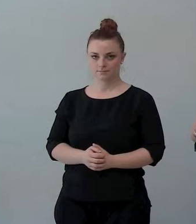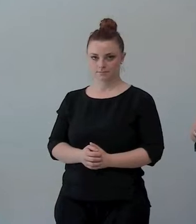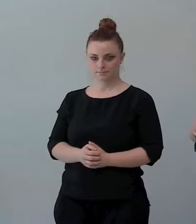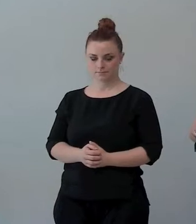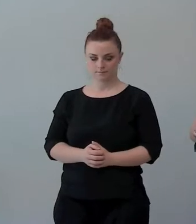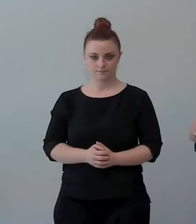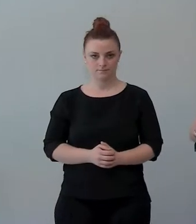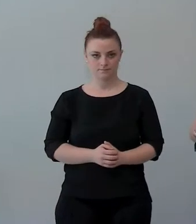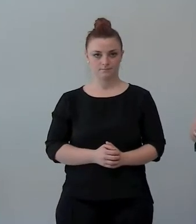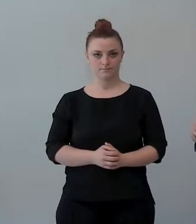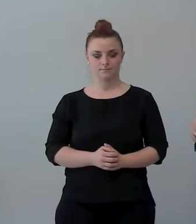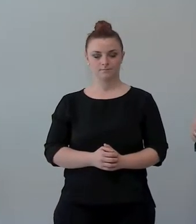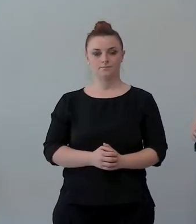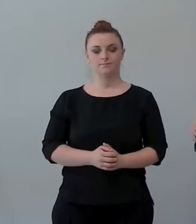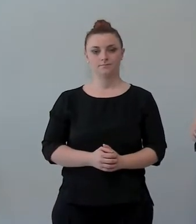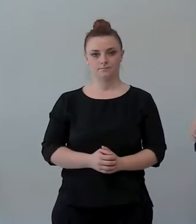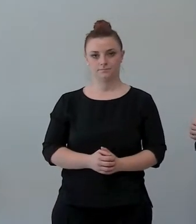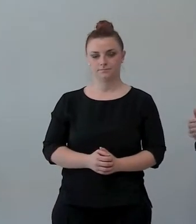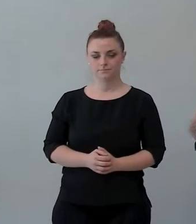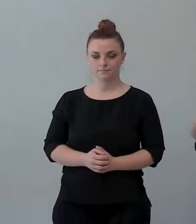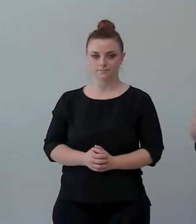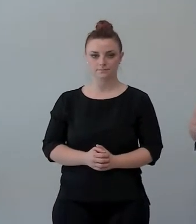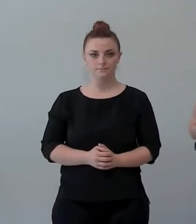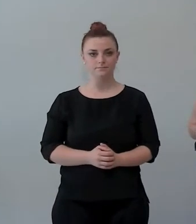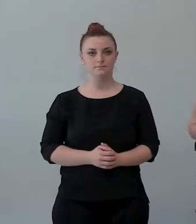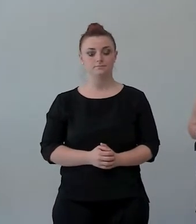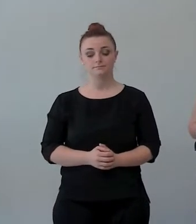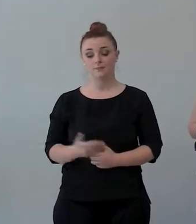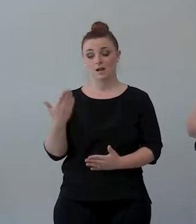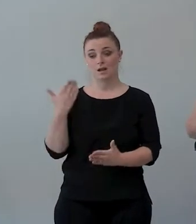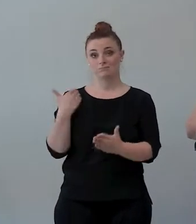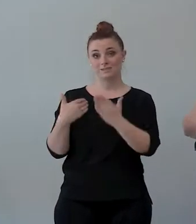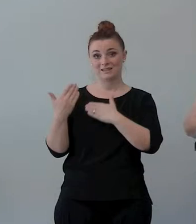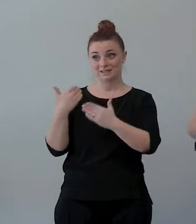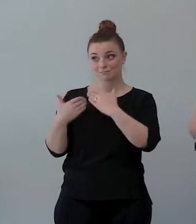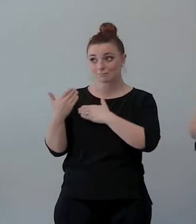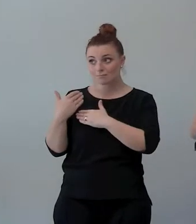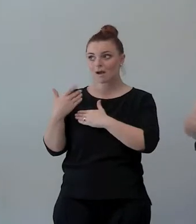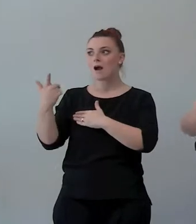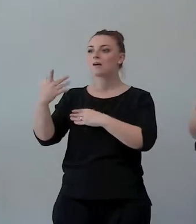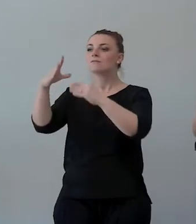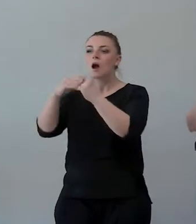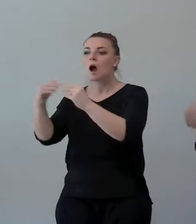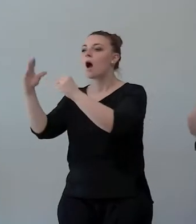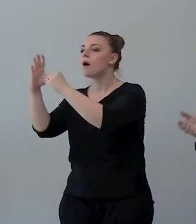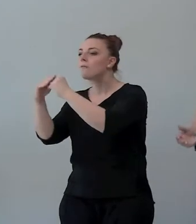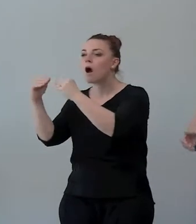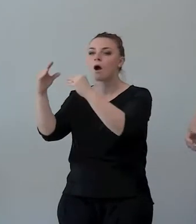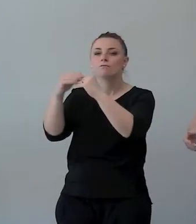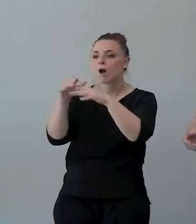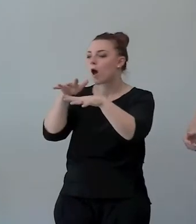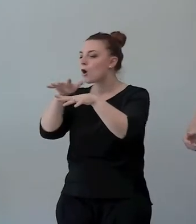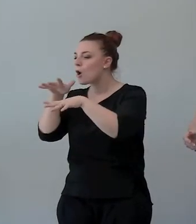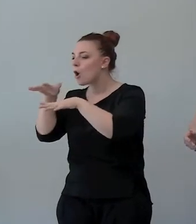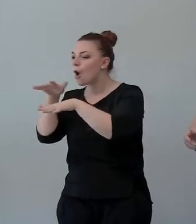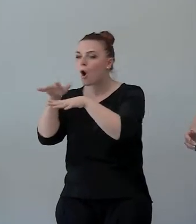down the pace that her life had. Se prima faceva di tutto di più, correndo a destra e a sinistra.